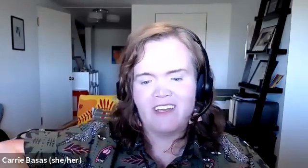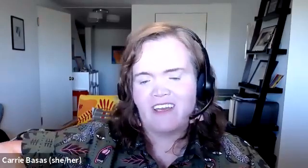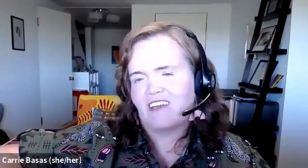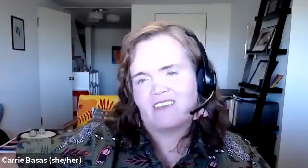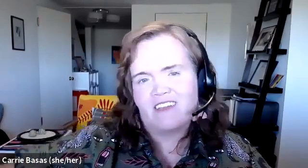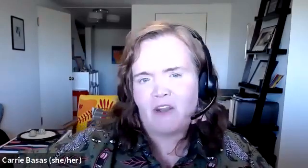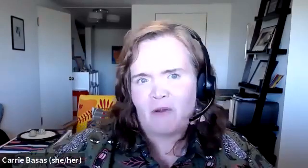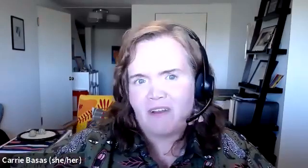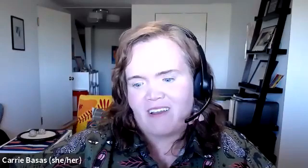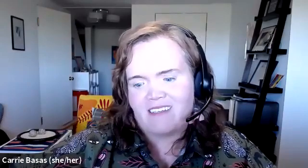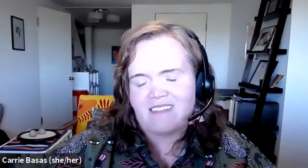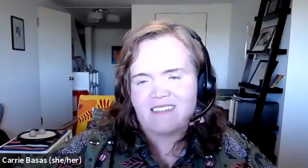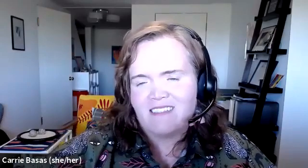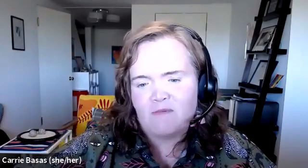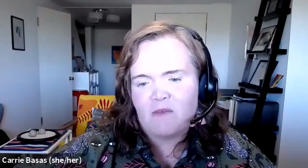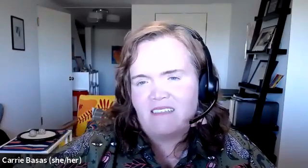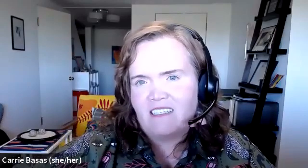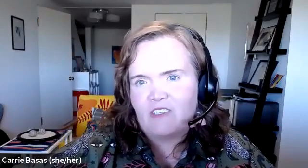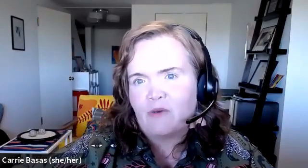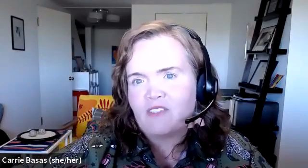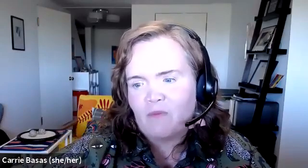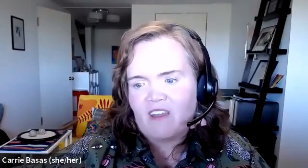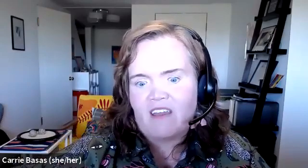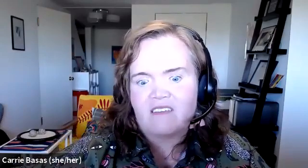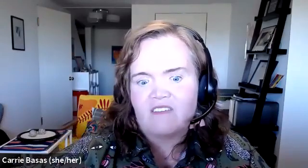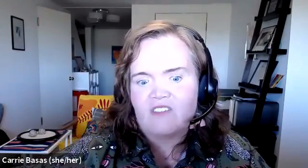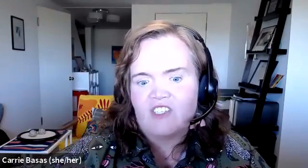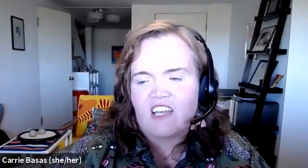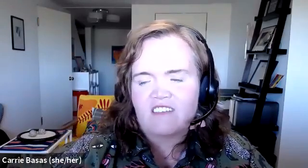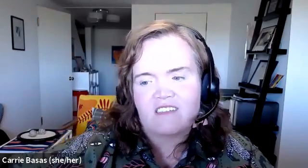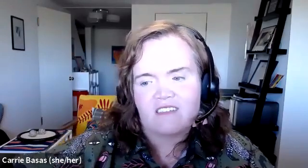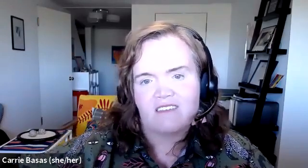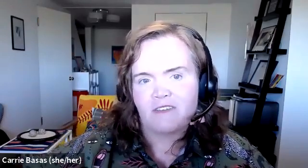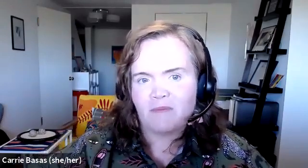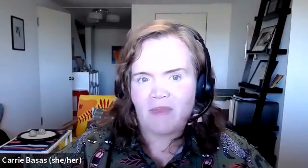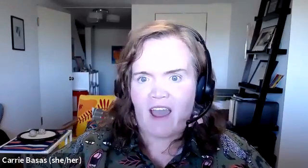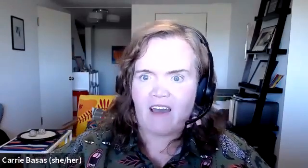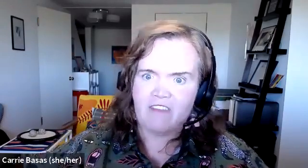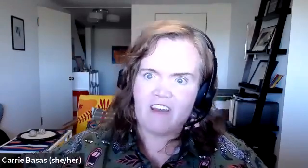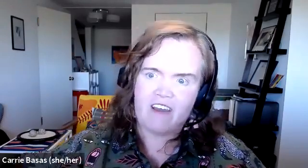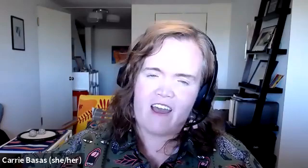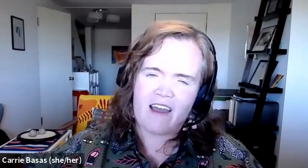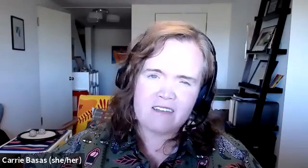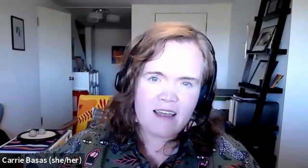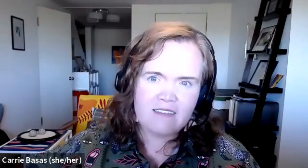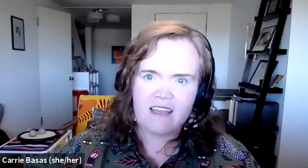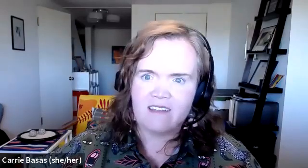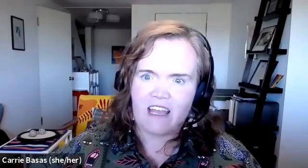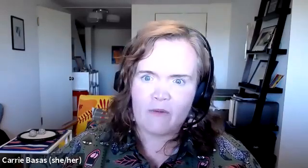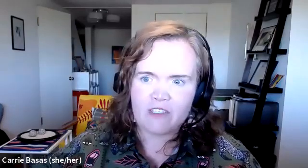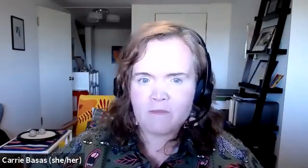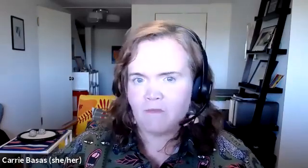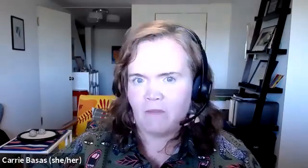So it seems amazing to go someplace and just have the access